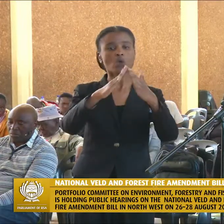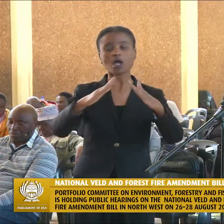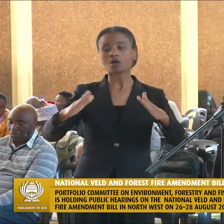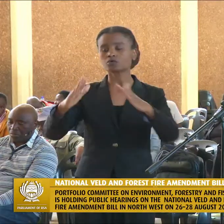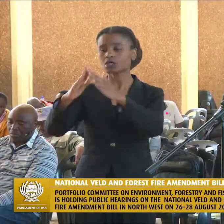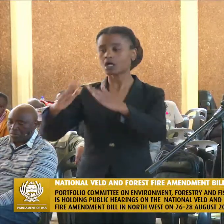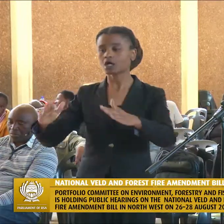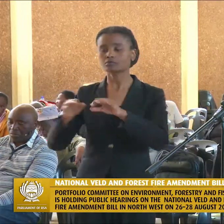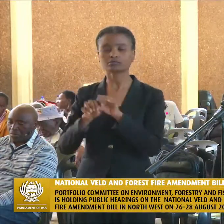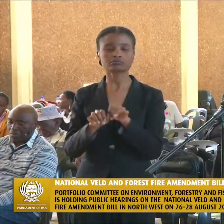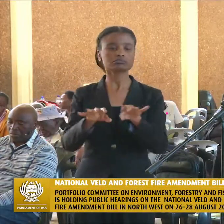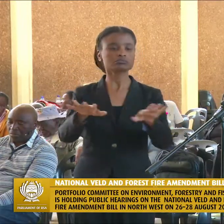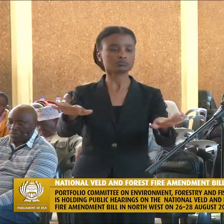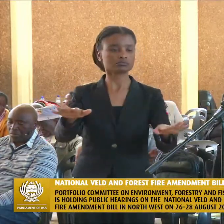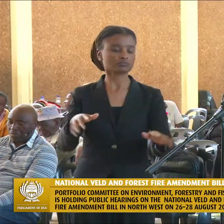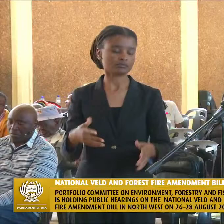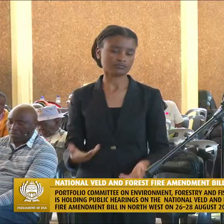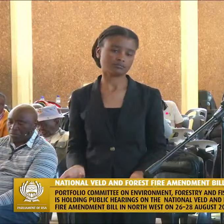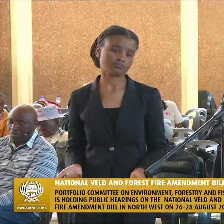in the locations